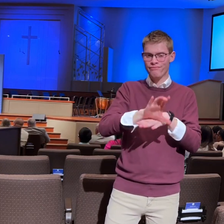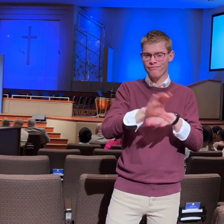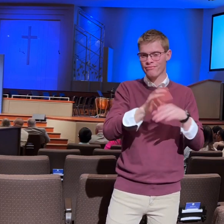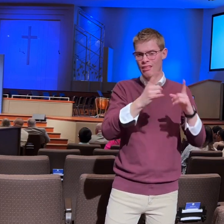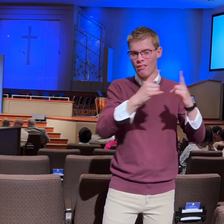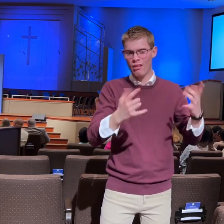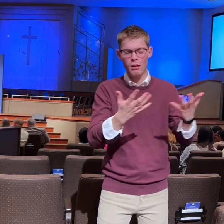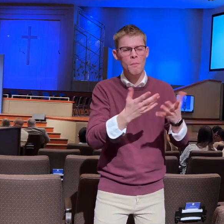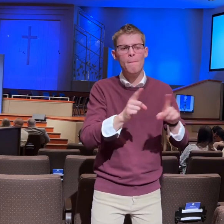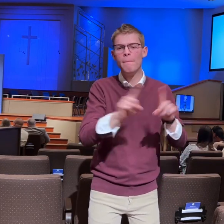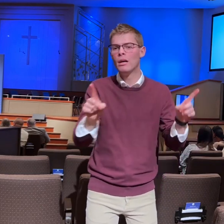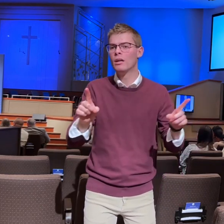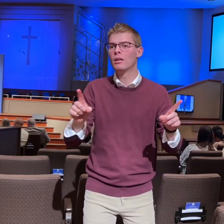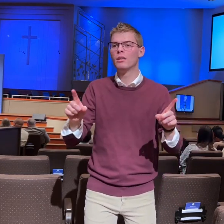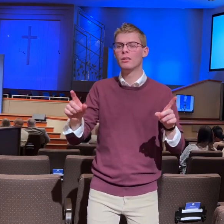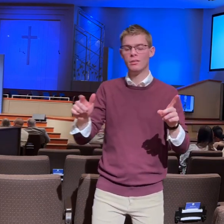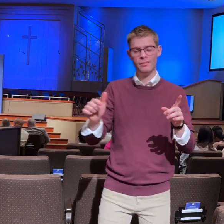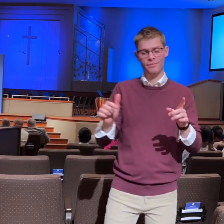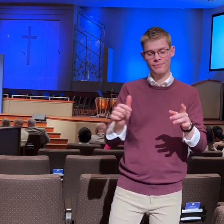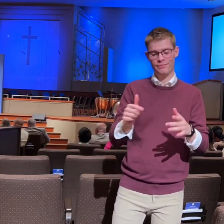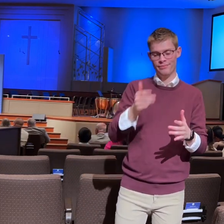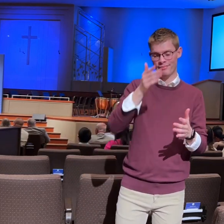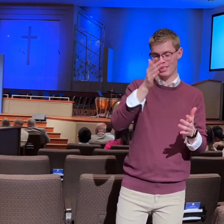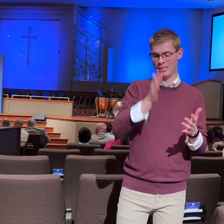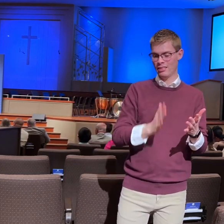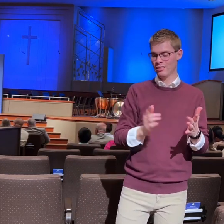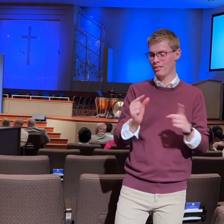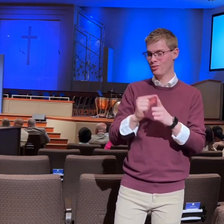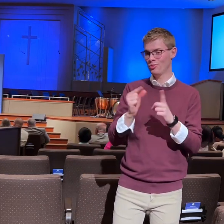is alive and they know it. They're just choosing not to believe it.